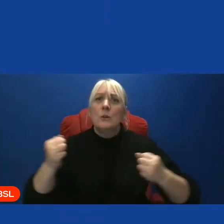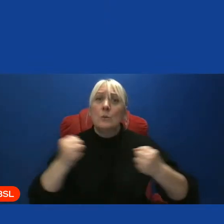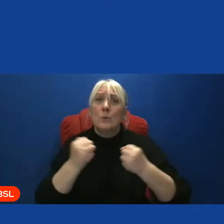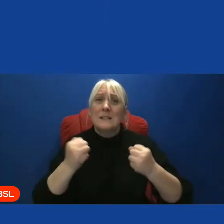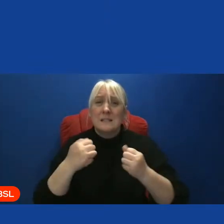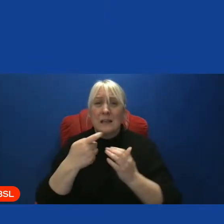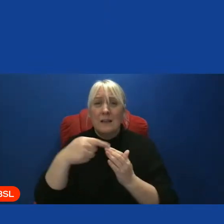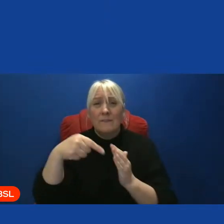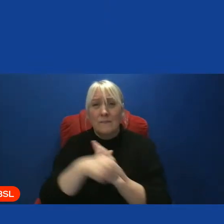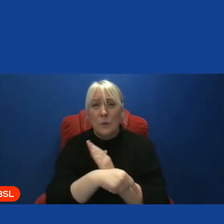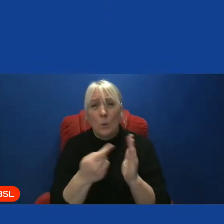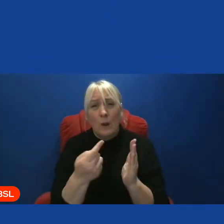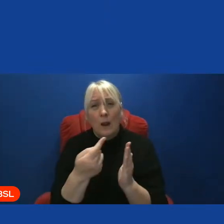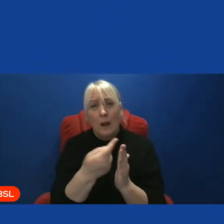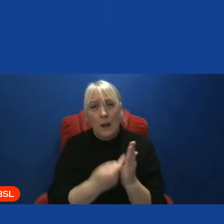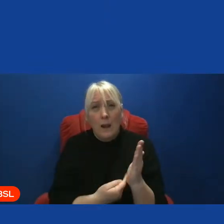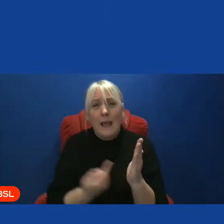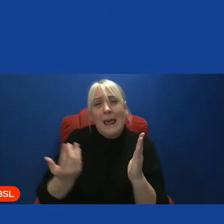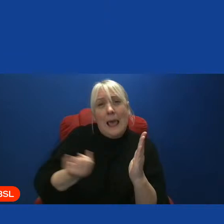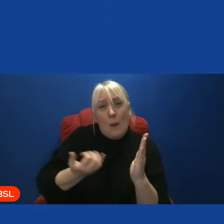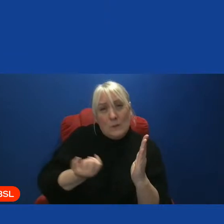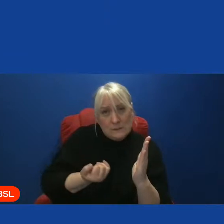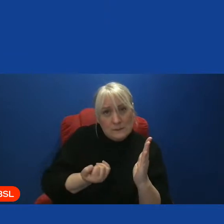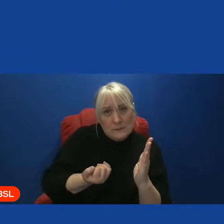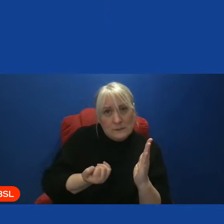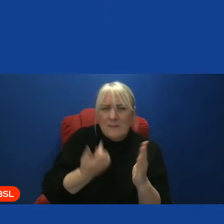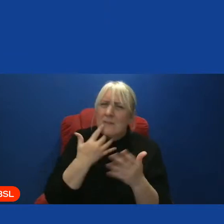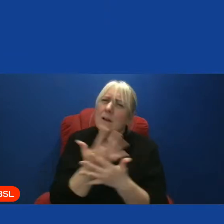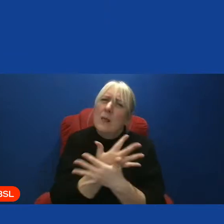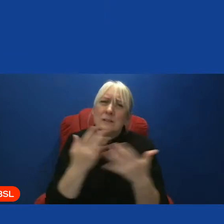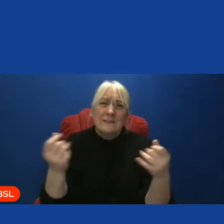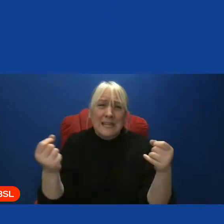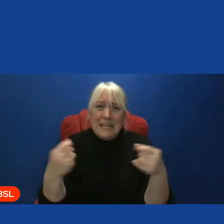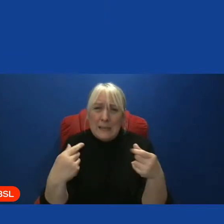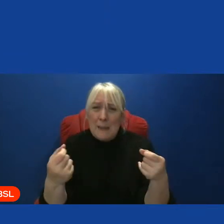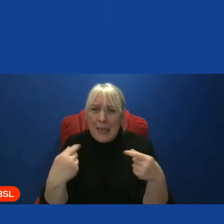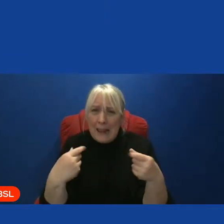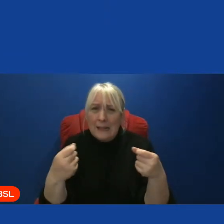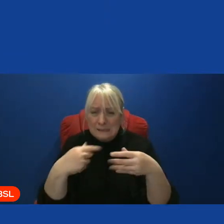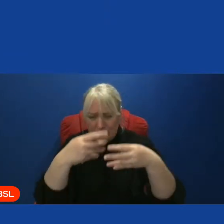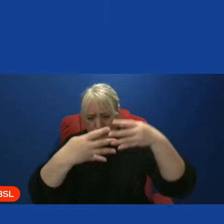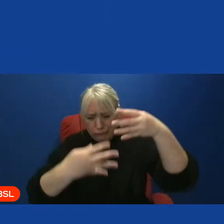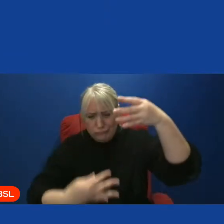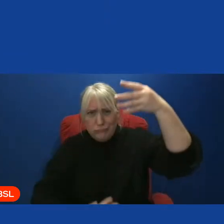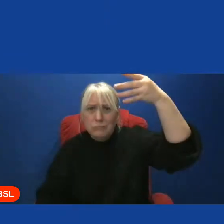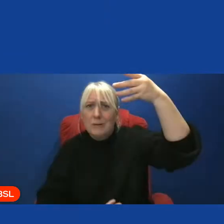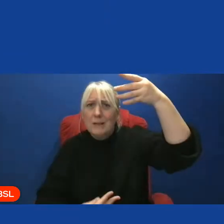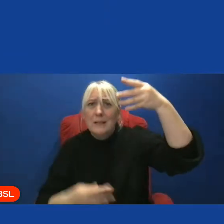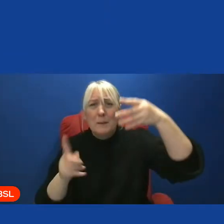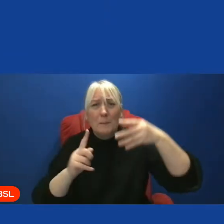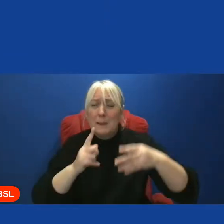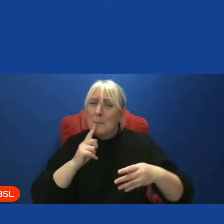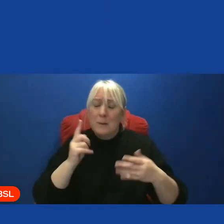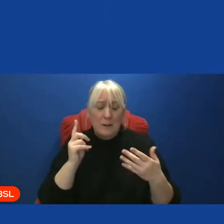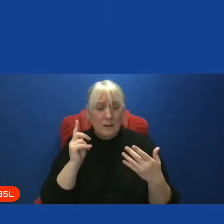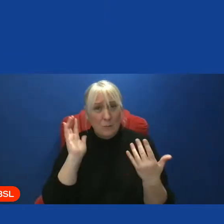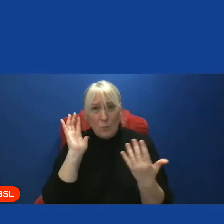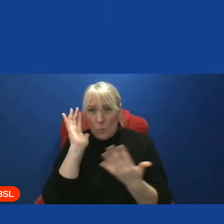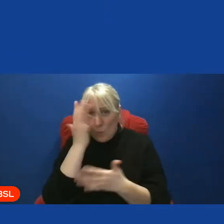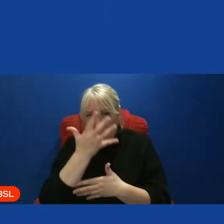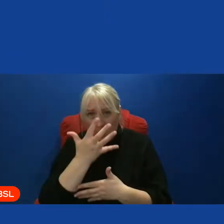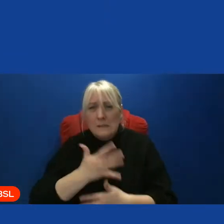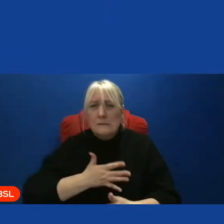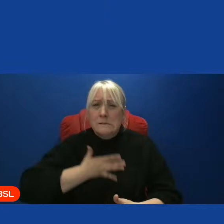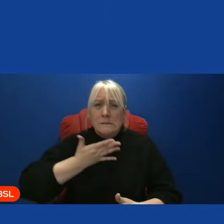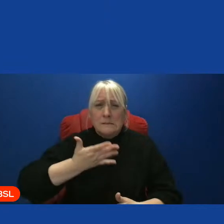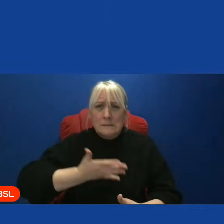again, I had many emails from very, very distraught people who had that lifeline taken away from them.